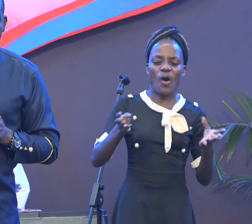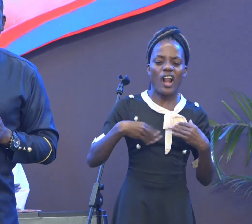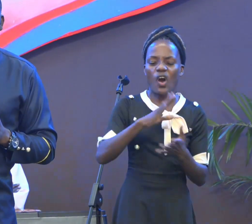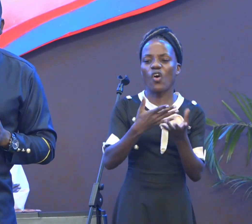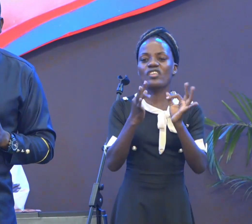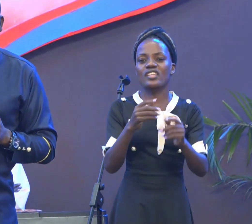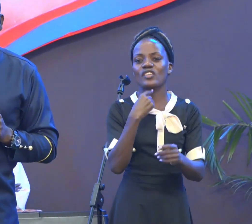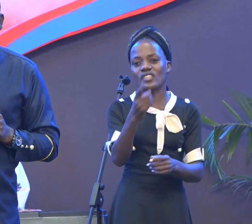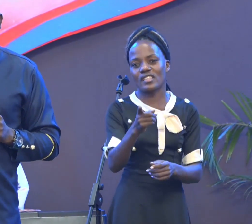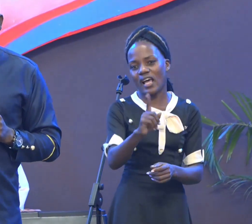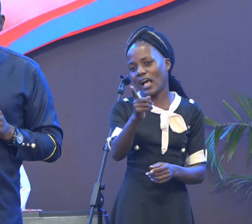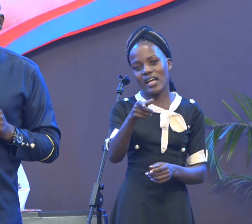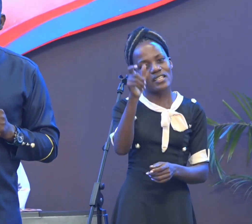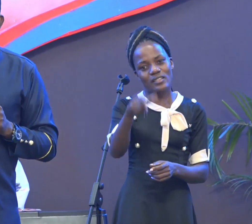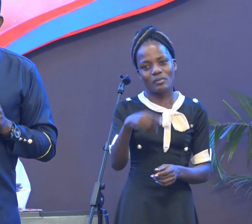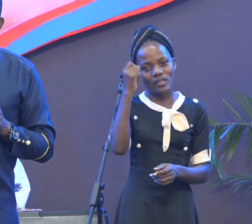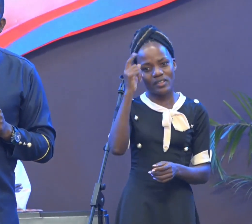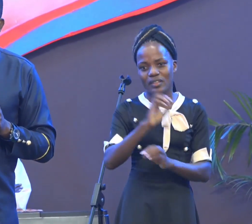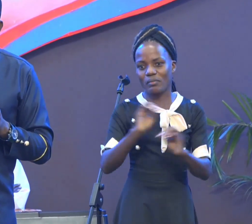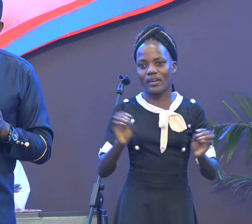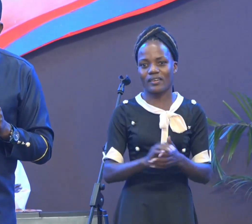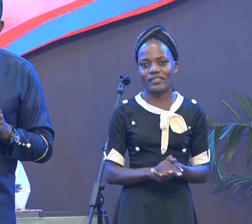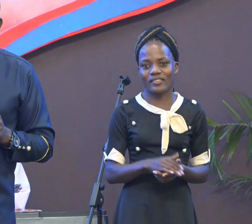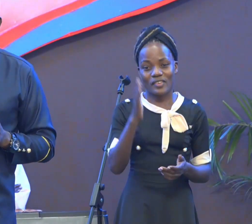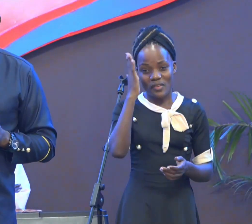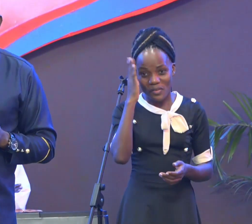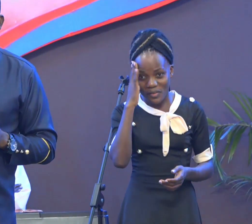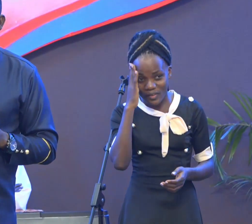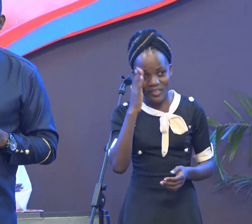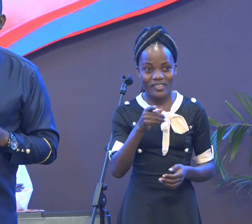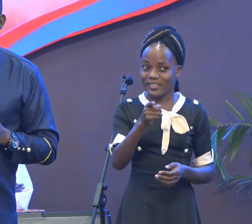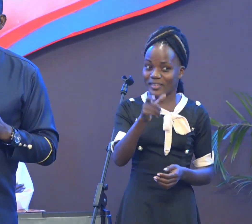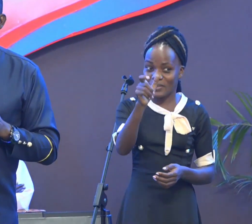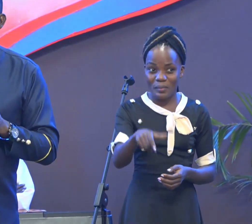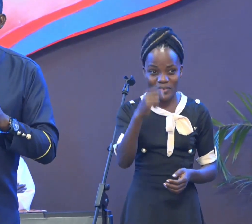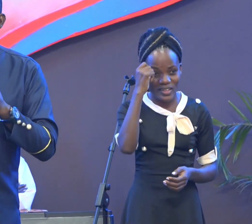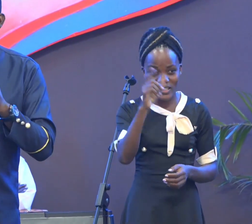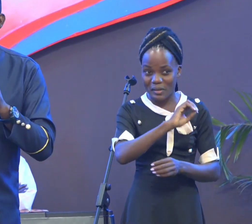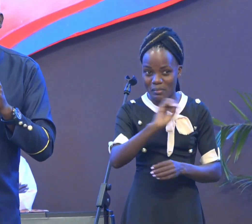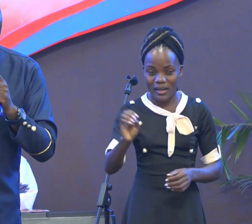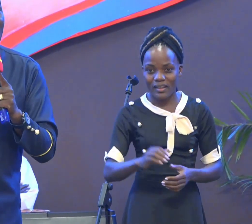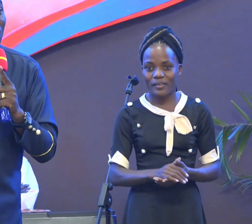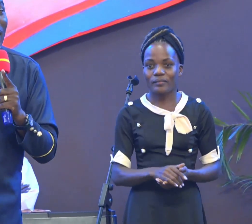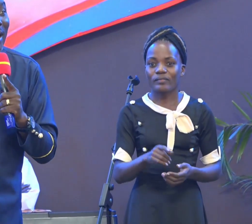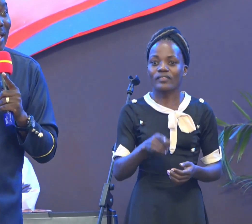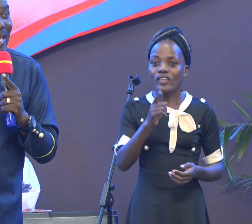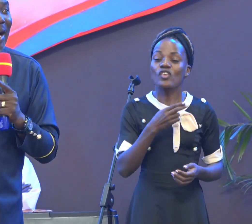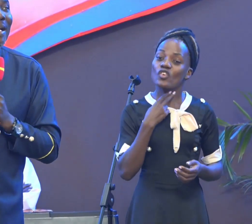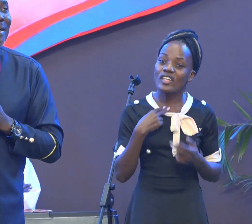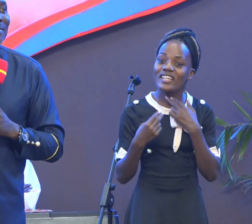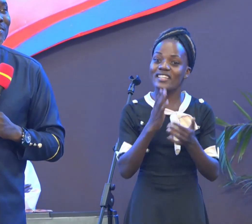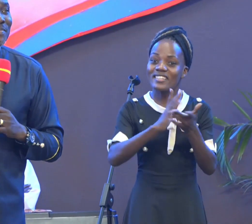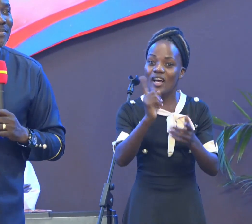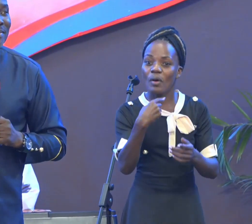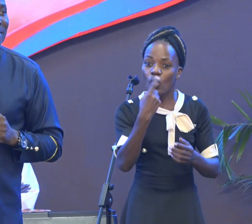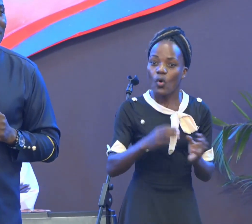Tutokose bitokose, Kasabira kweyo level. Manya tategera. If she's at that level, just know she doesn't understand. Weta agisamwa kukayanya. You